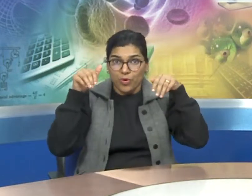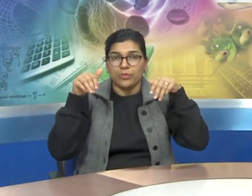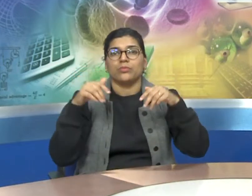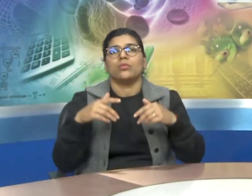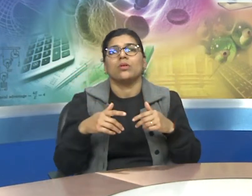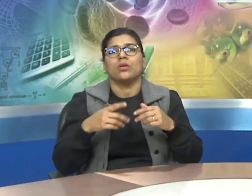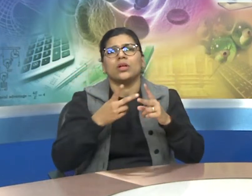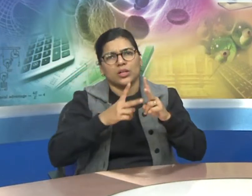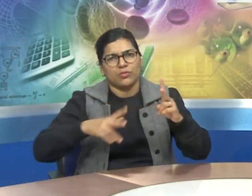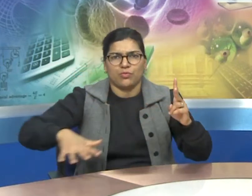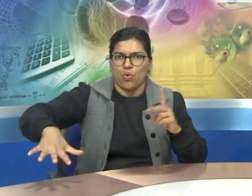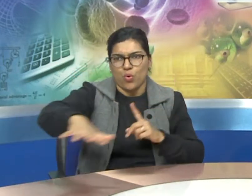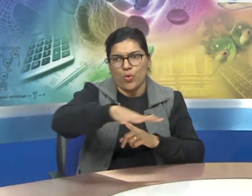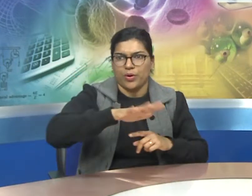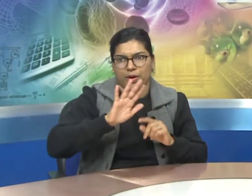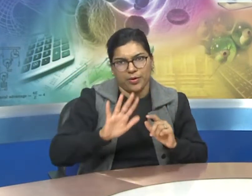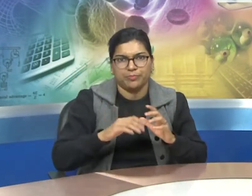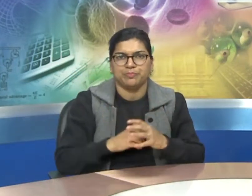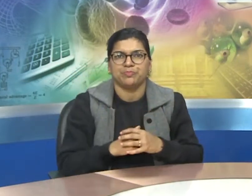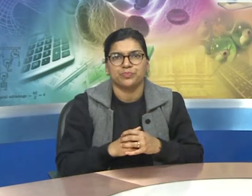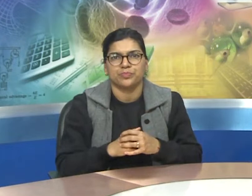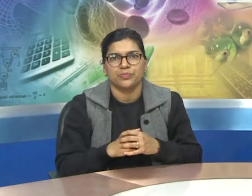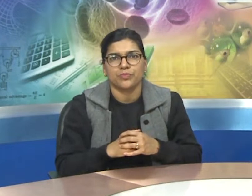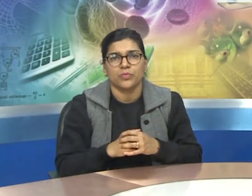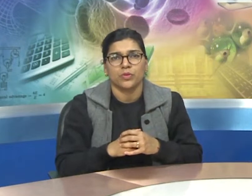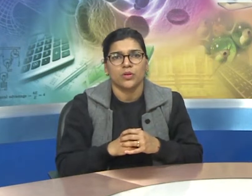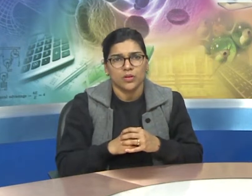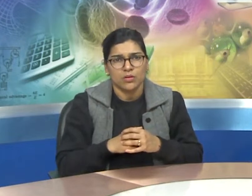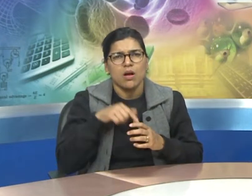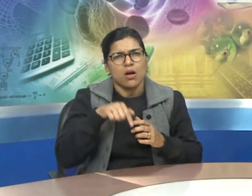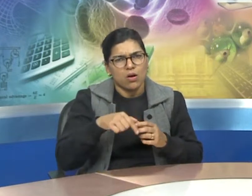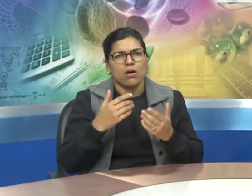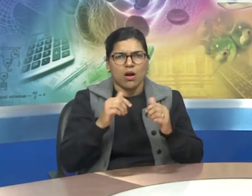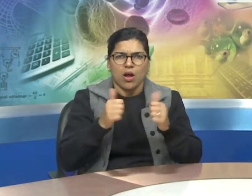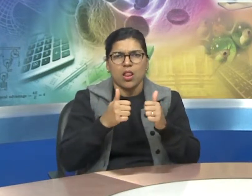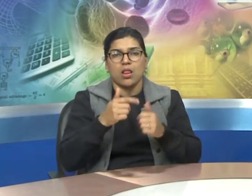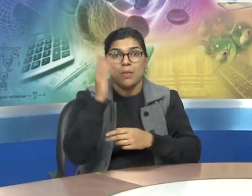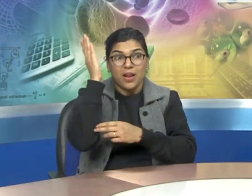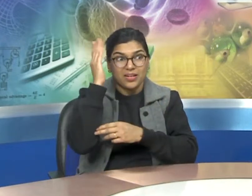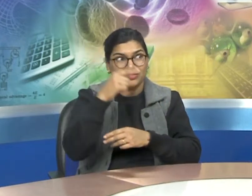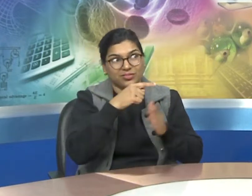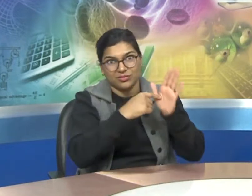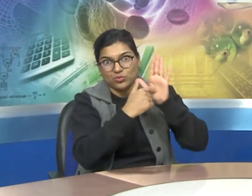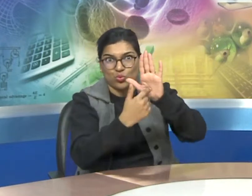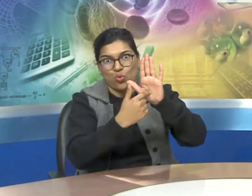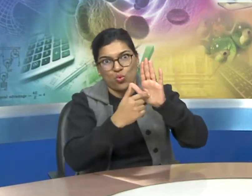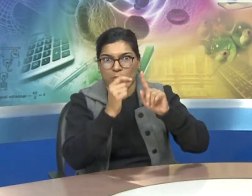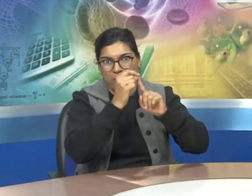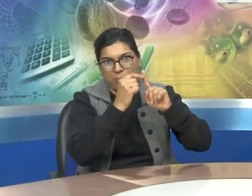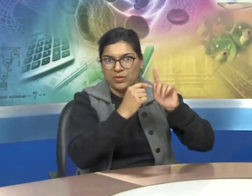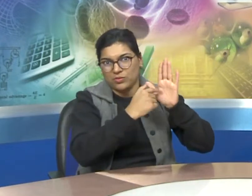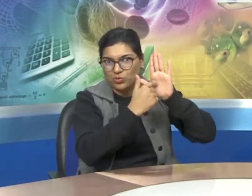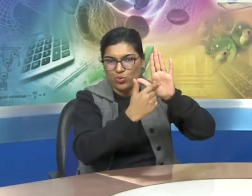presentation, to communicate effectively, you must state your facts